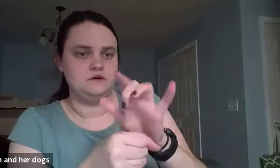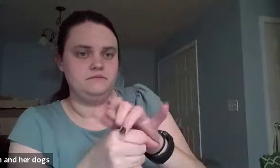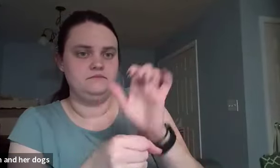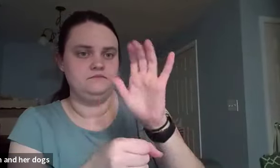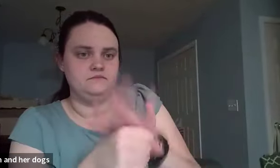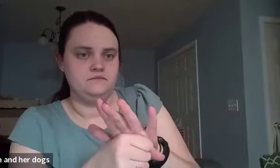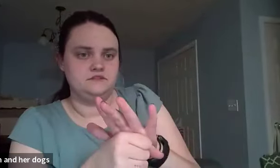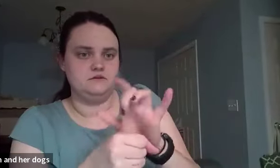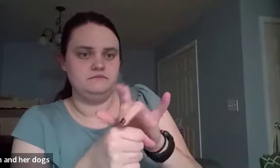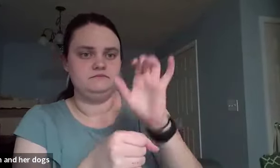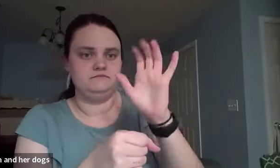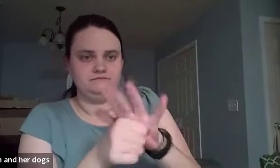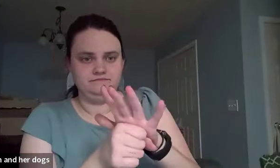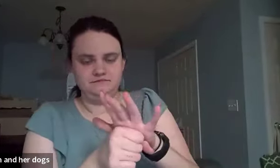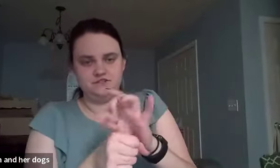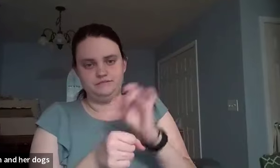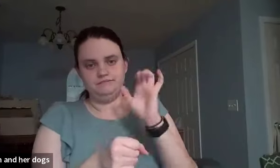Soda, soda, soda.